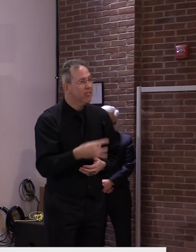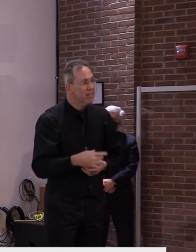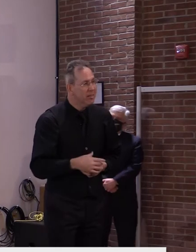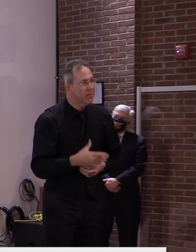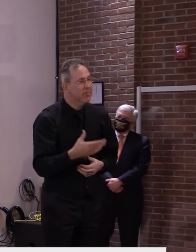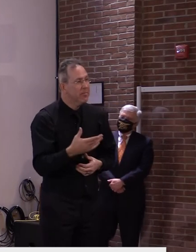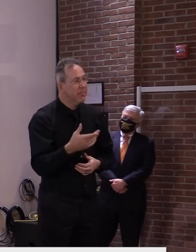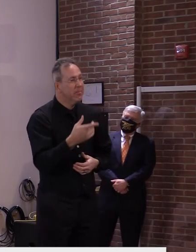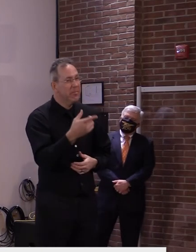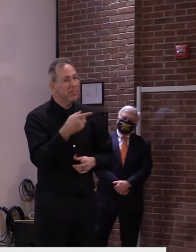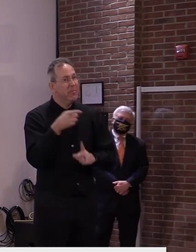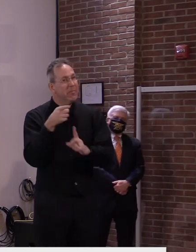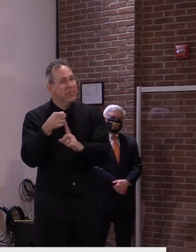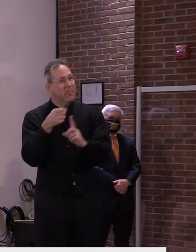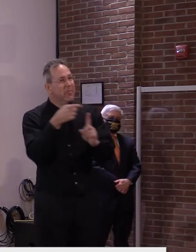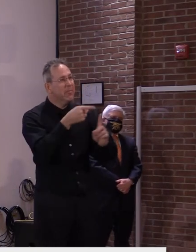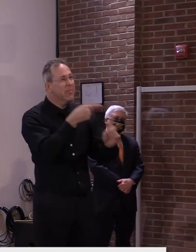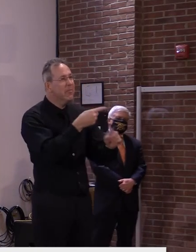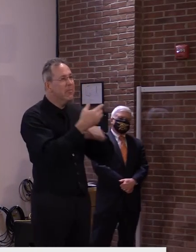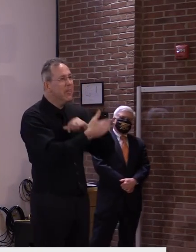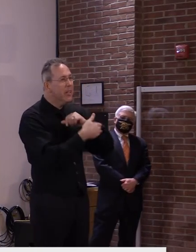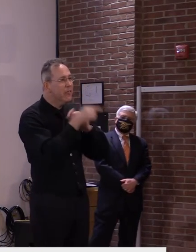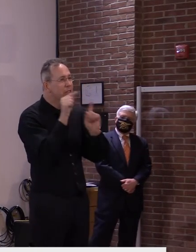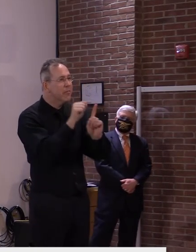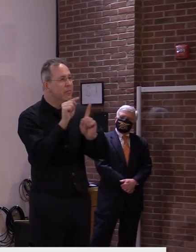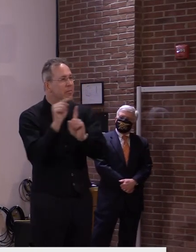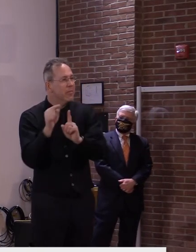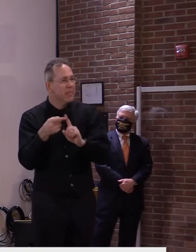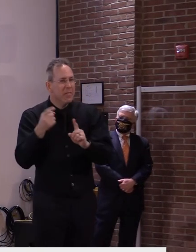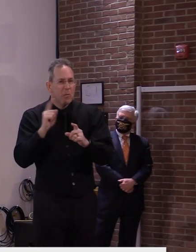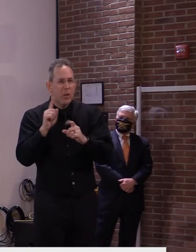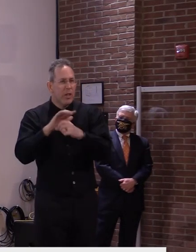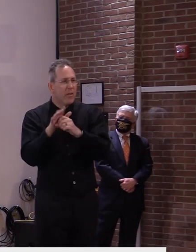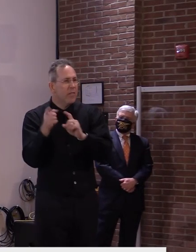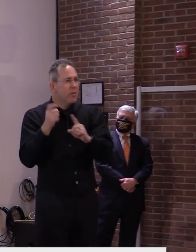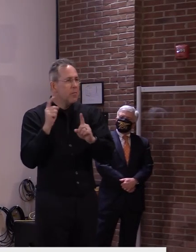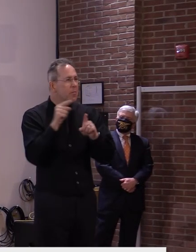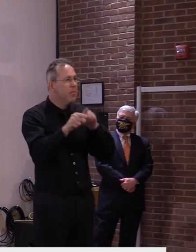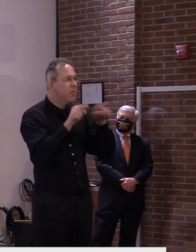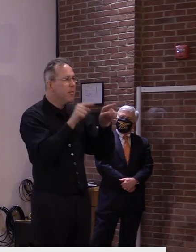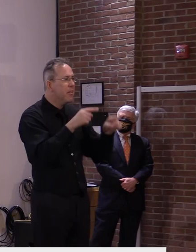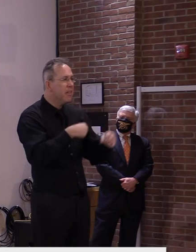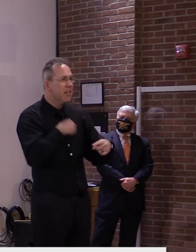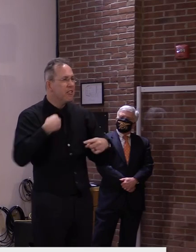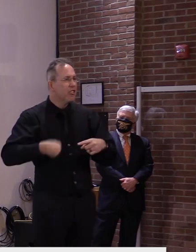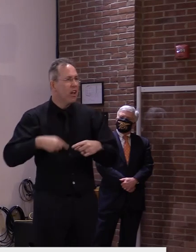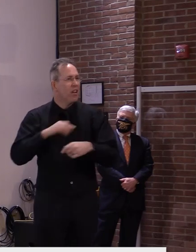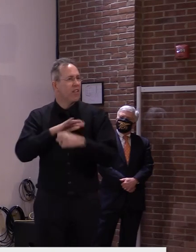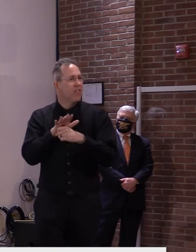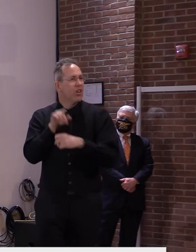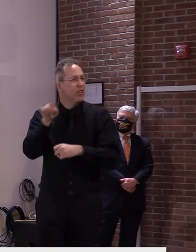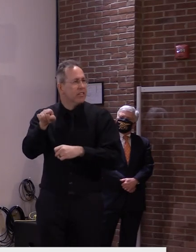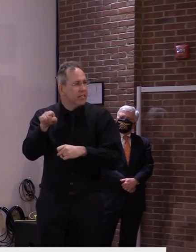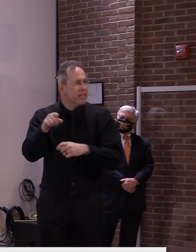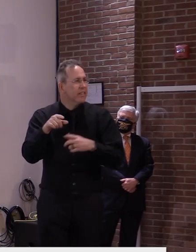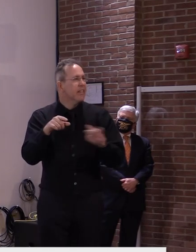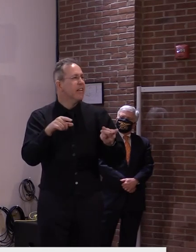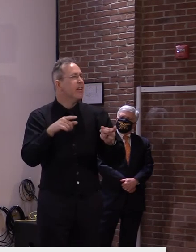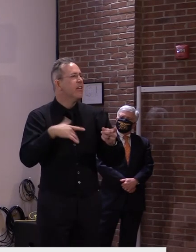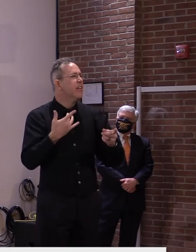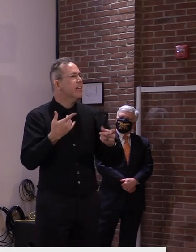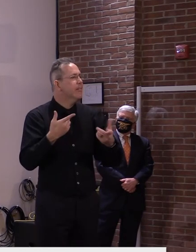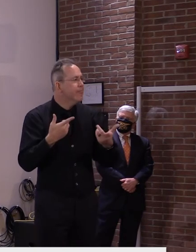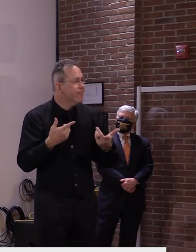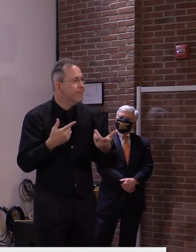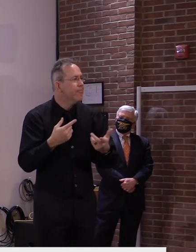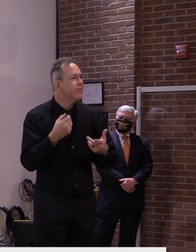think, you know, calling it the China virus was criticized mainly because of the implications it